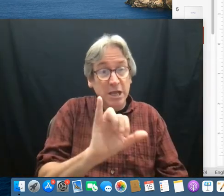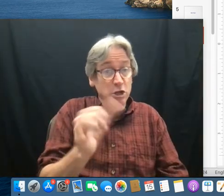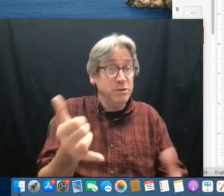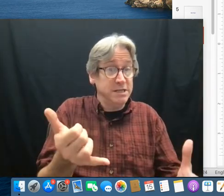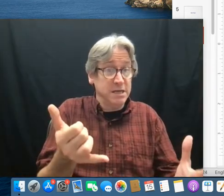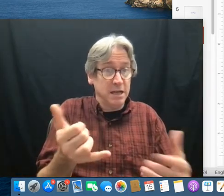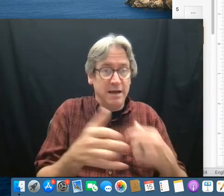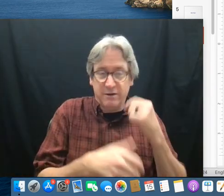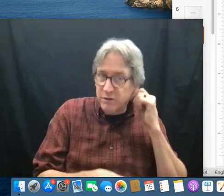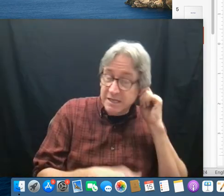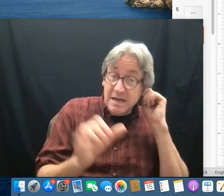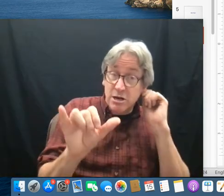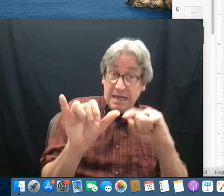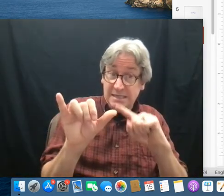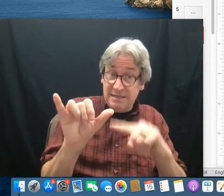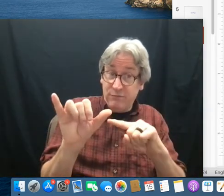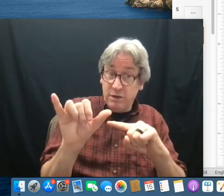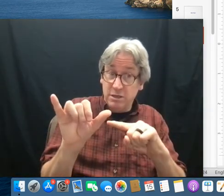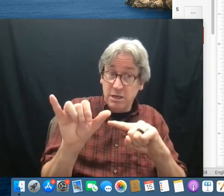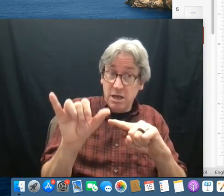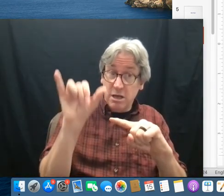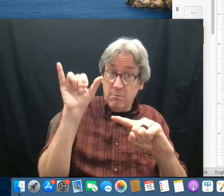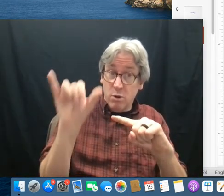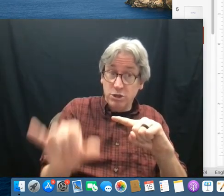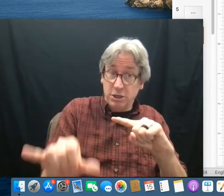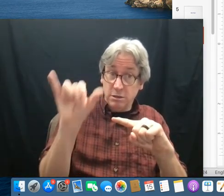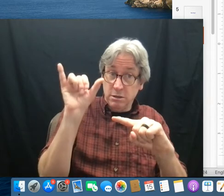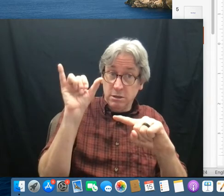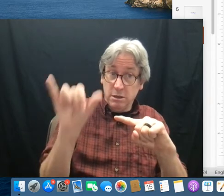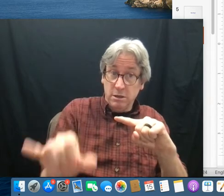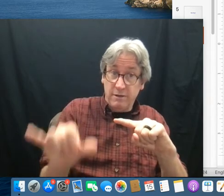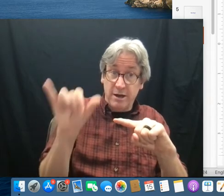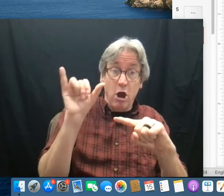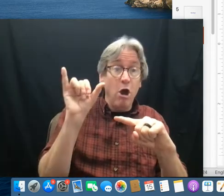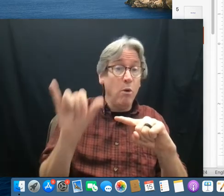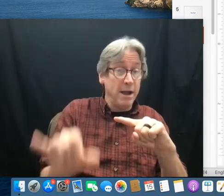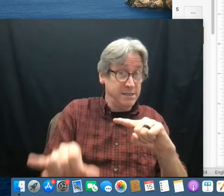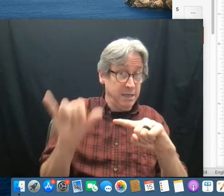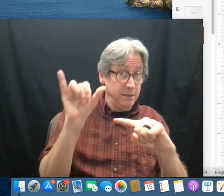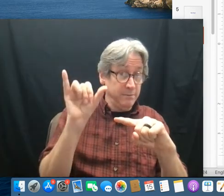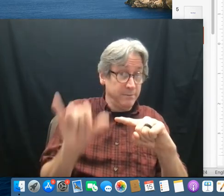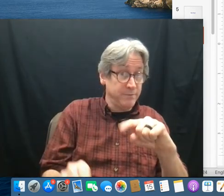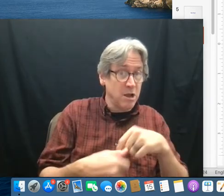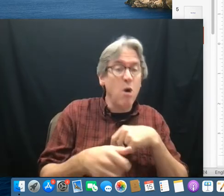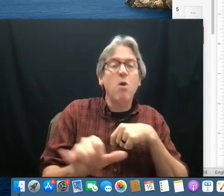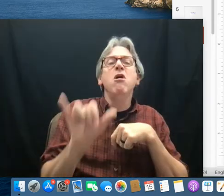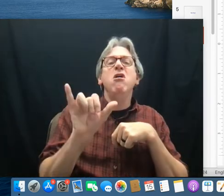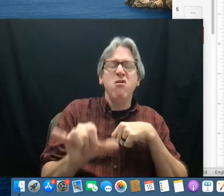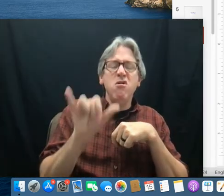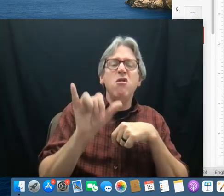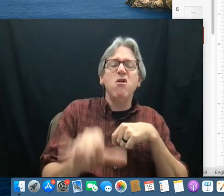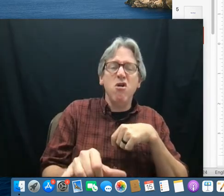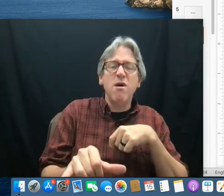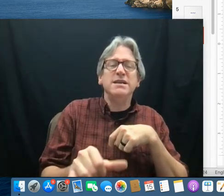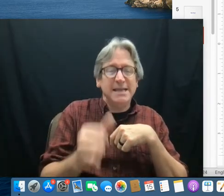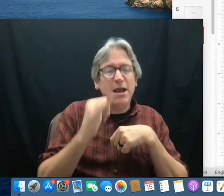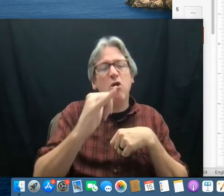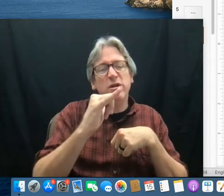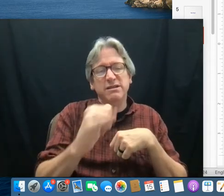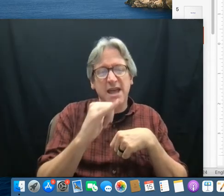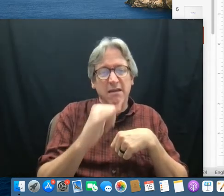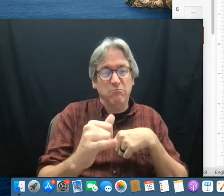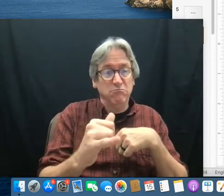we can use this in a lot of different things. Now, it's different motion than, oh, I see. Oh, I